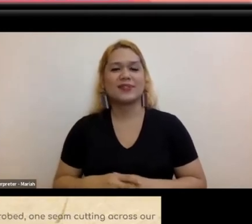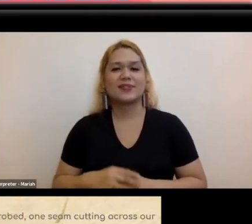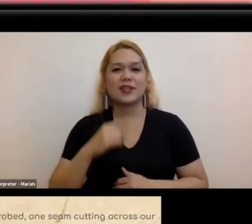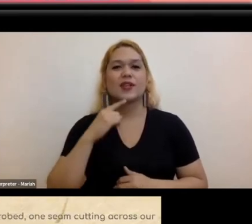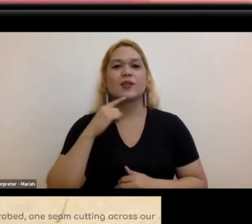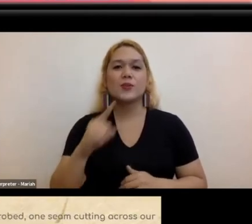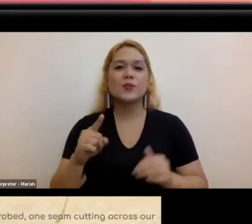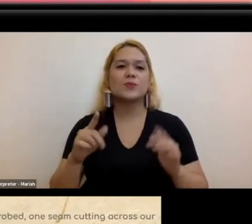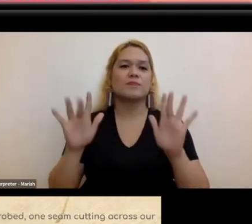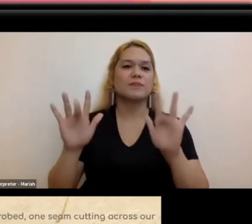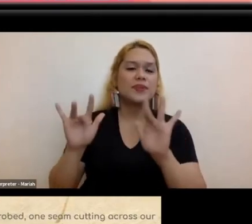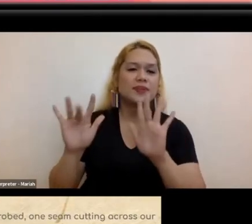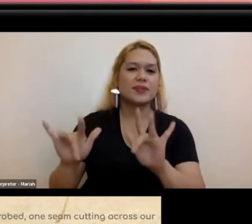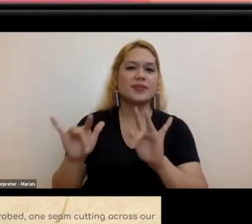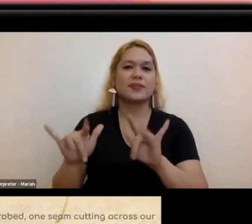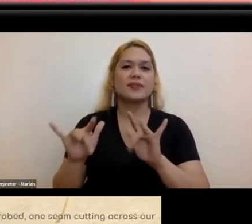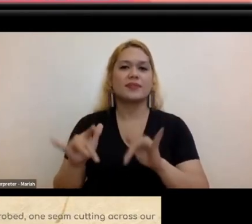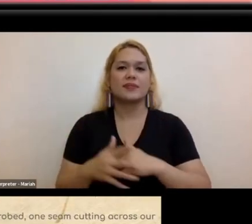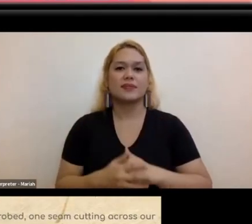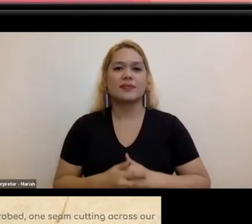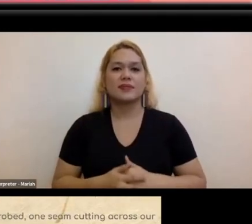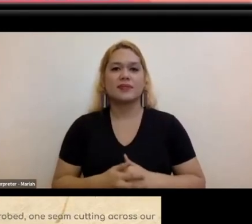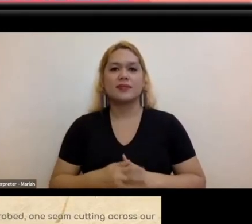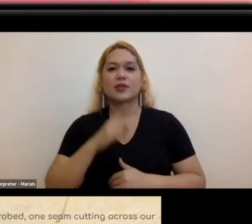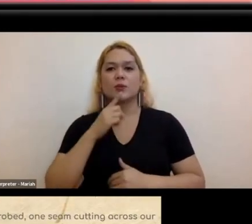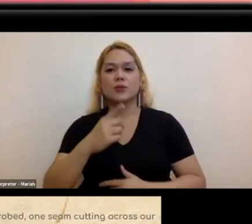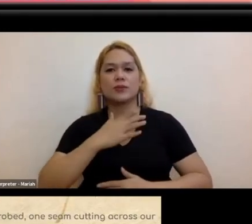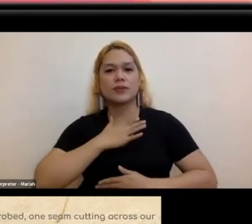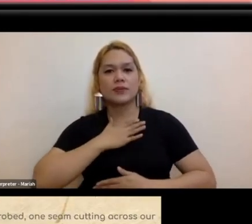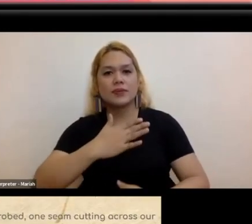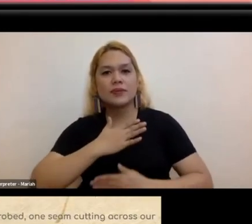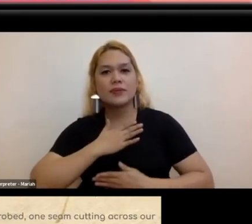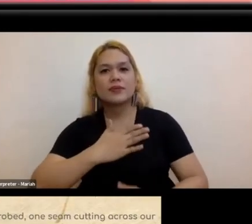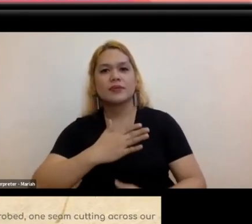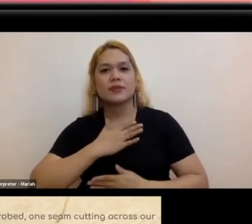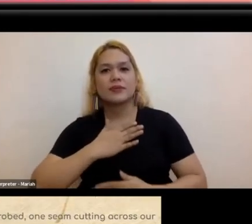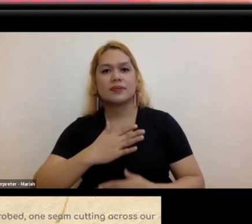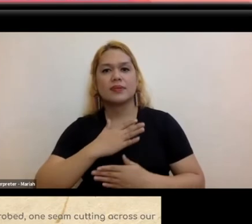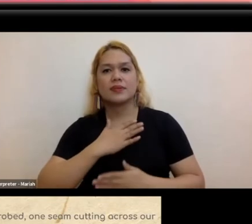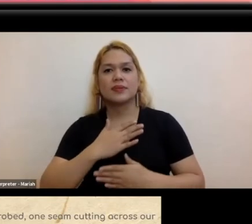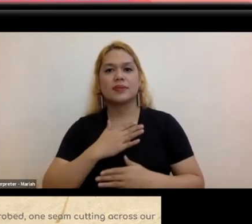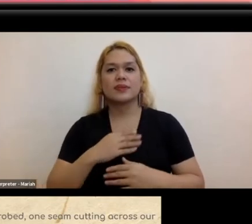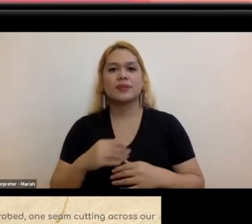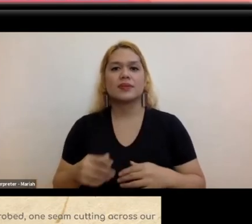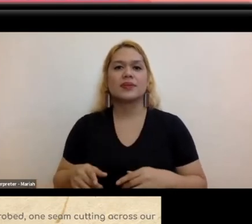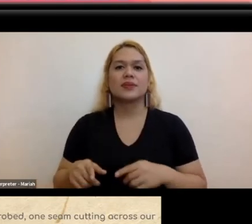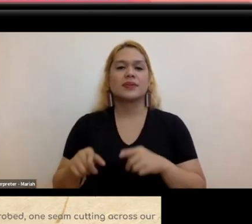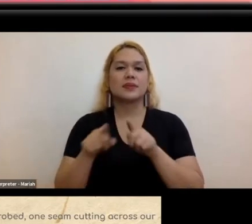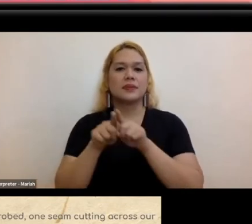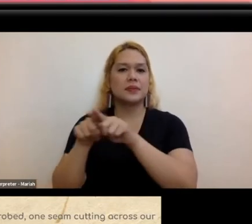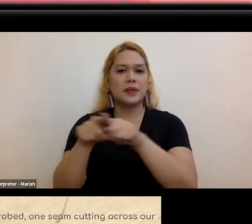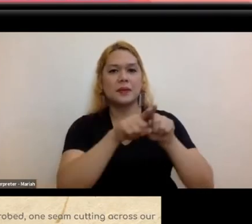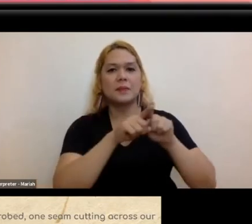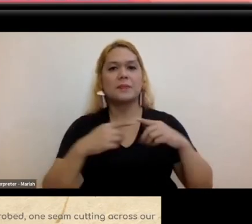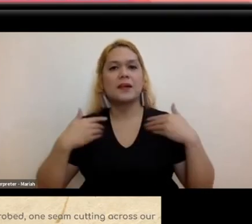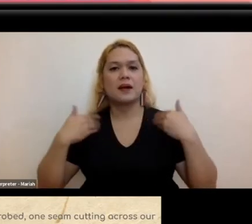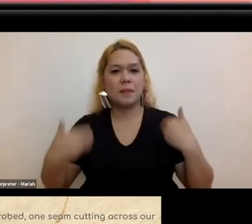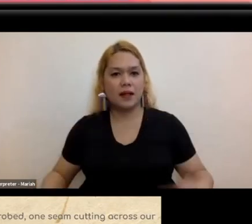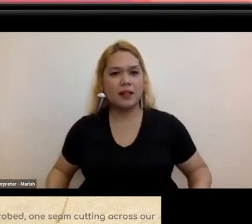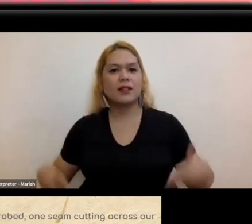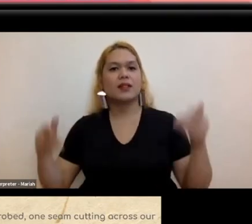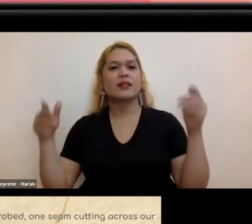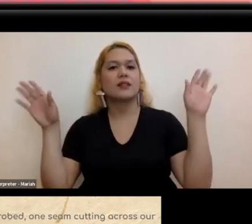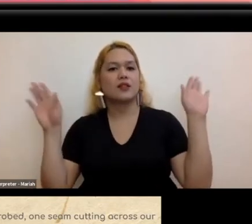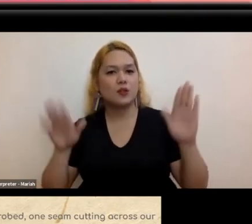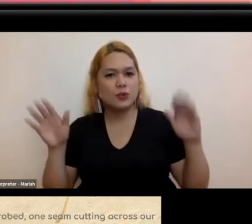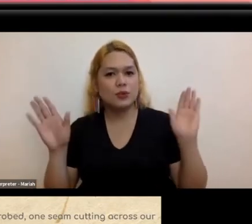robed, one seam cutting across our bodies. No angel is decrepit and undue